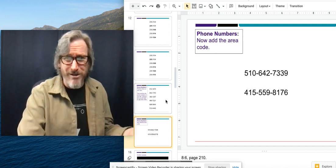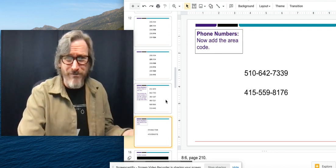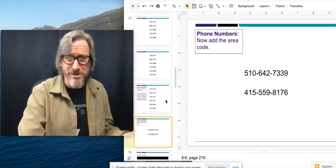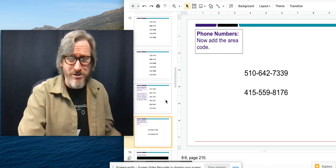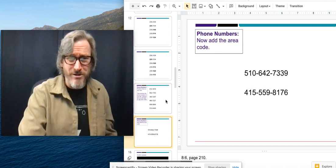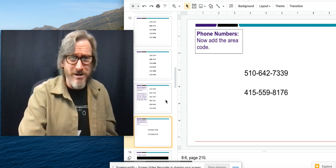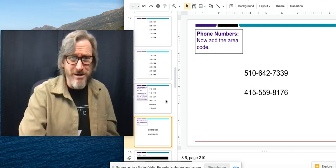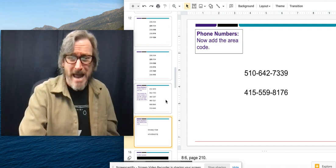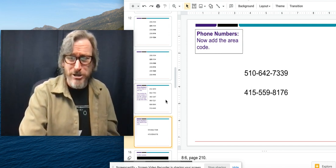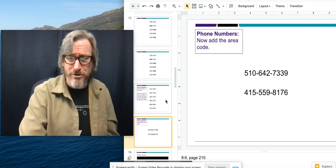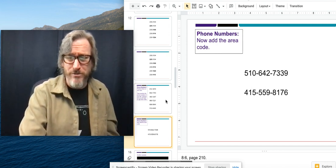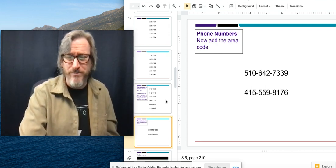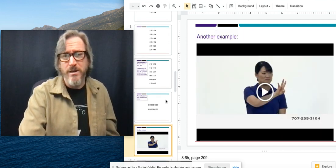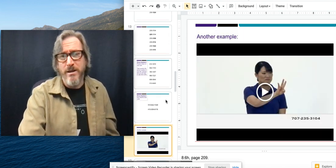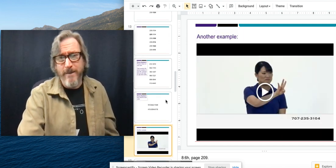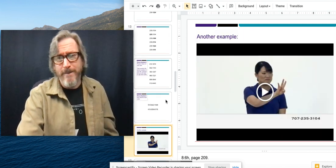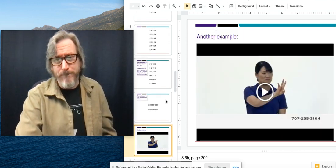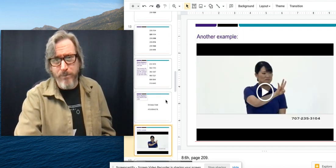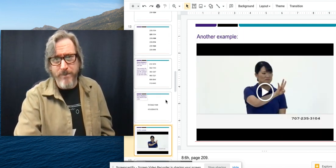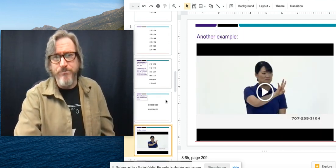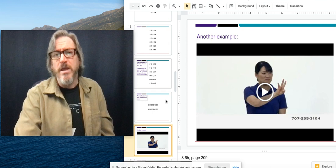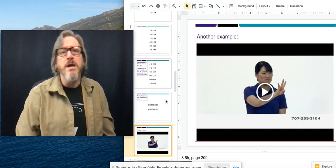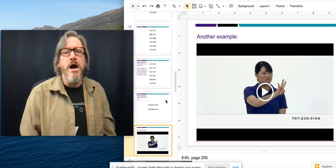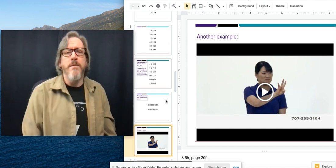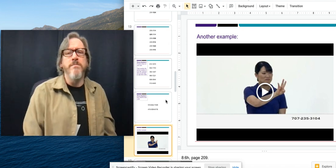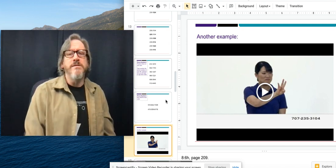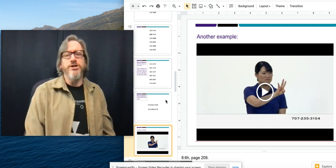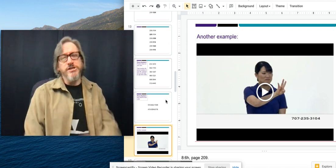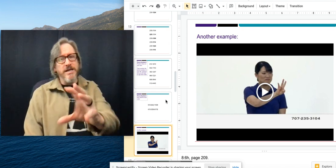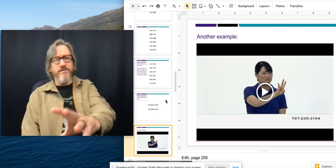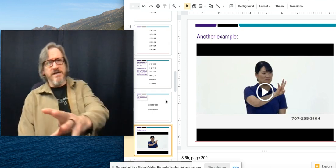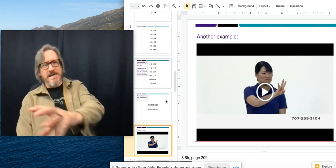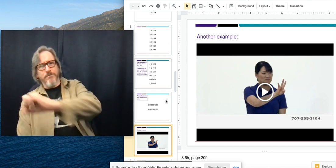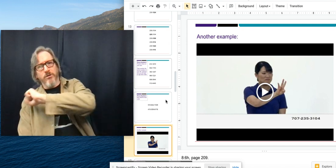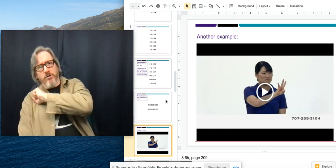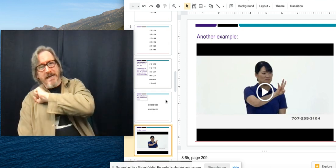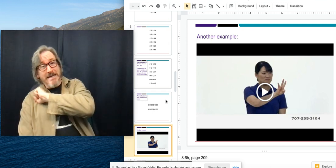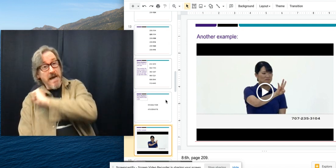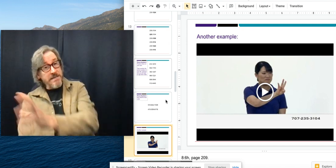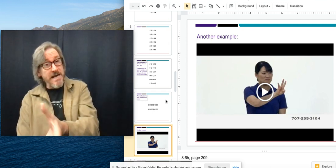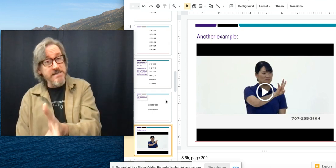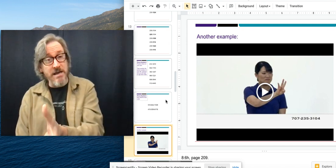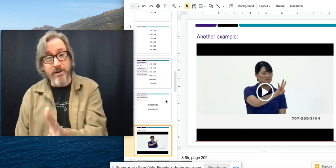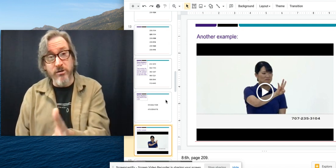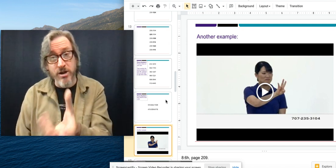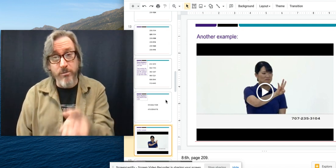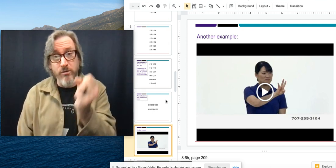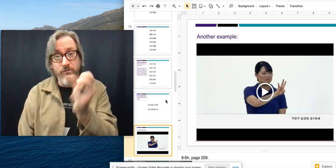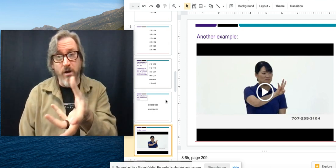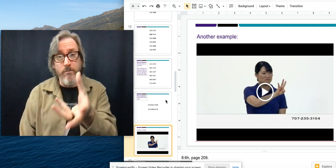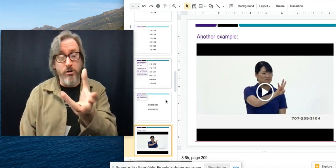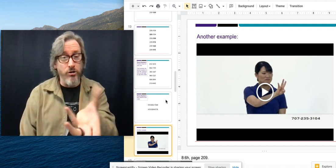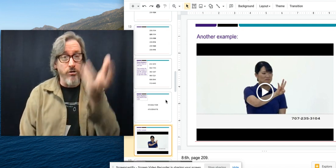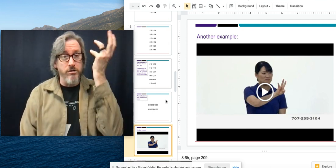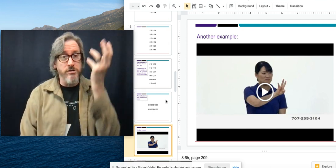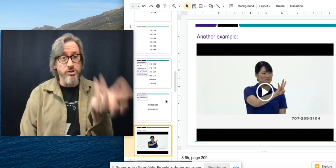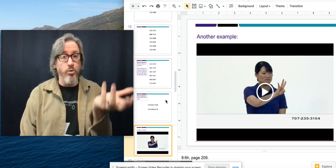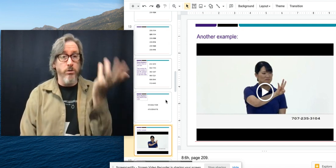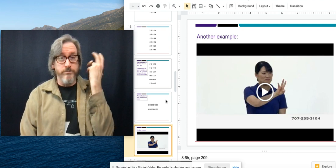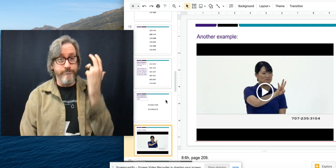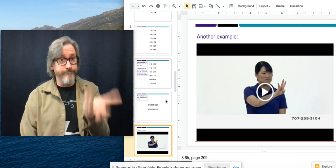that cell phones are national. But she's going to give an example in context about the number from